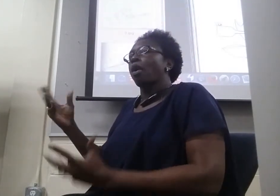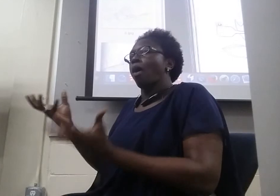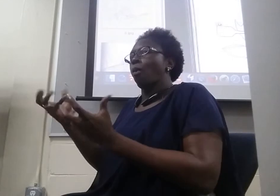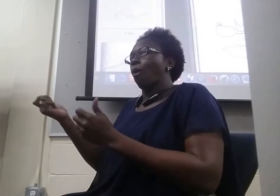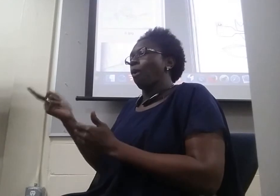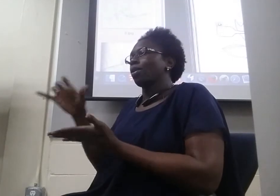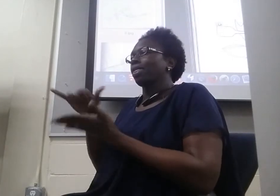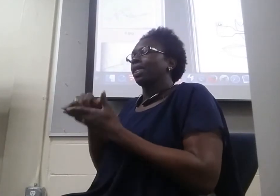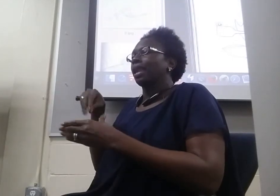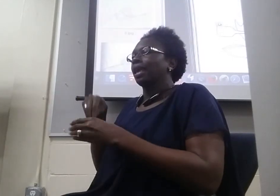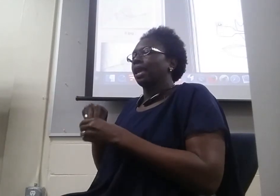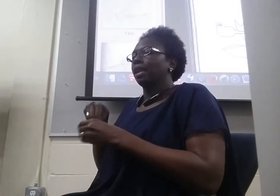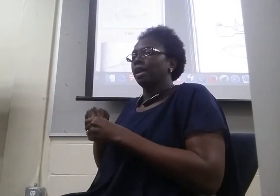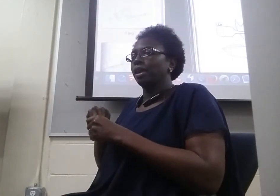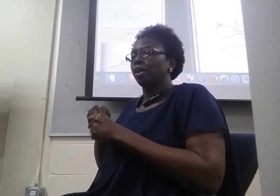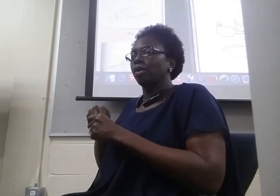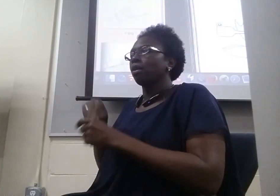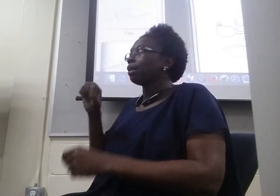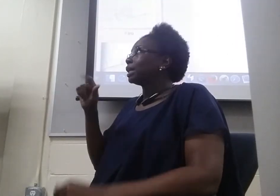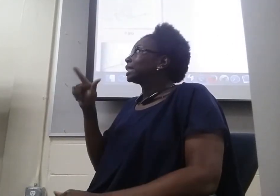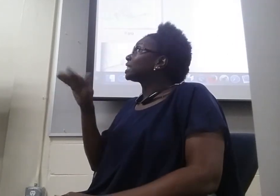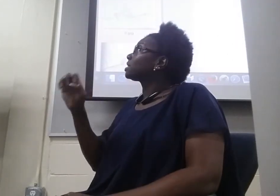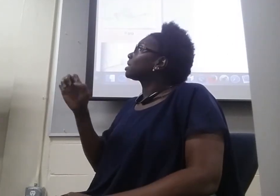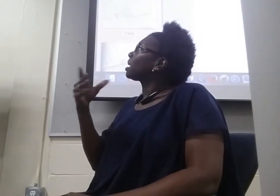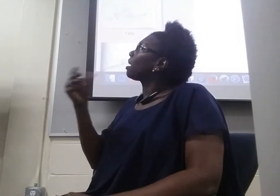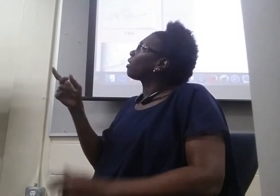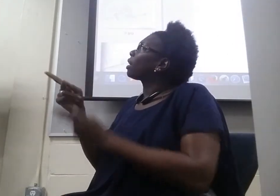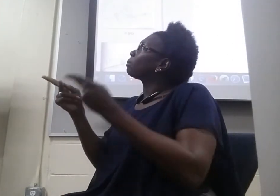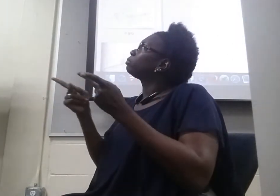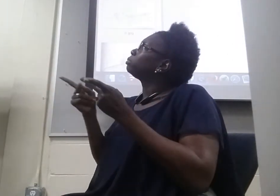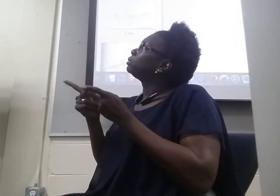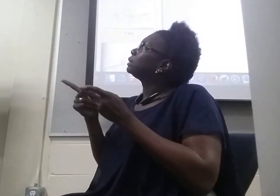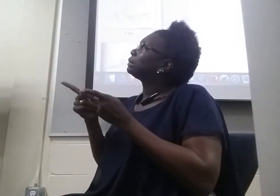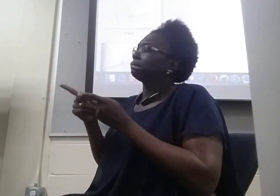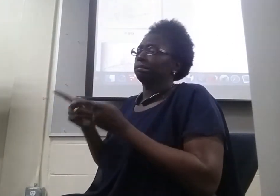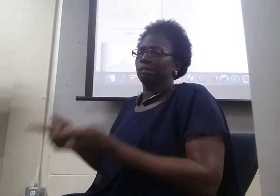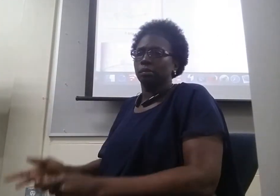scale and position that became more interesting. So there's one.